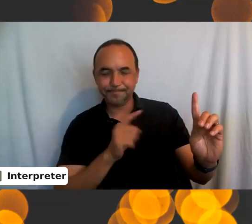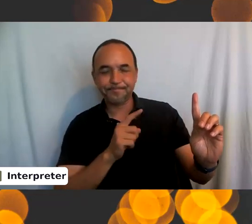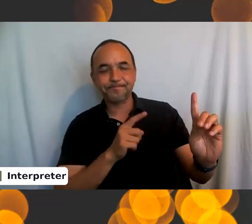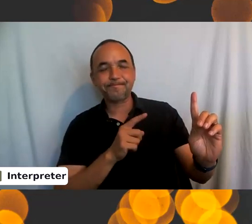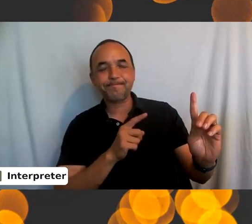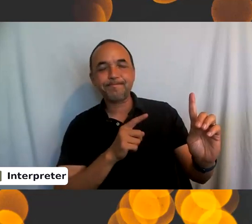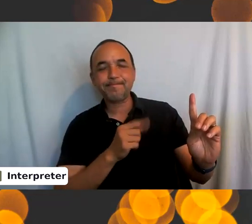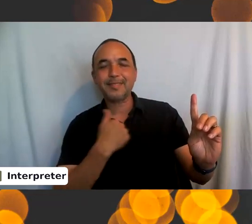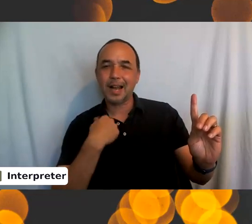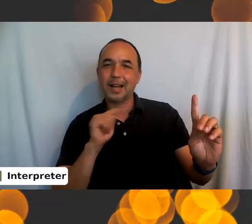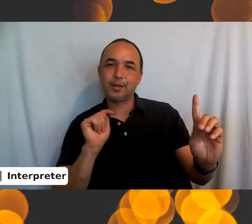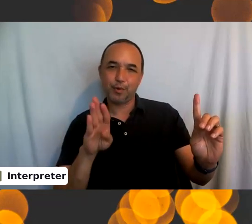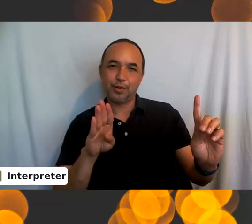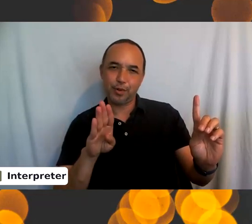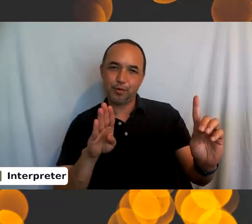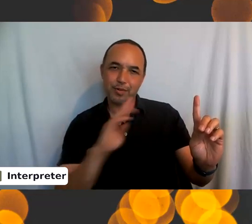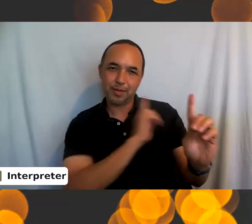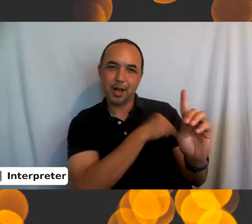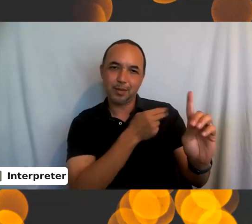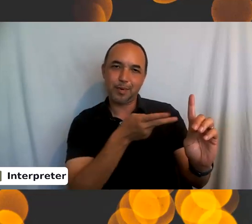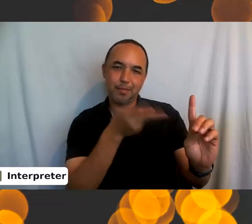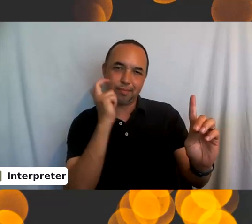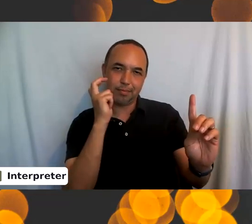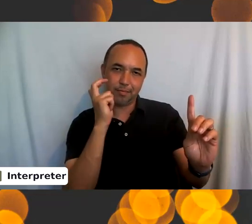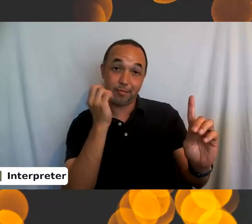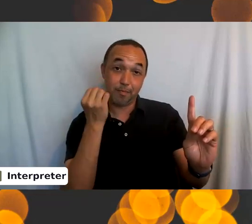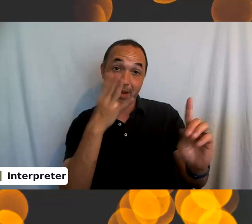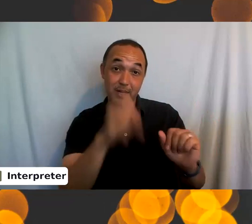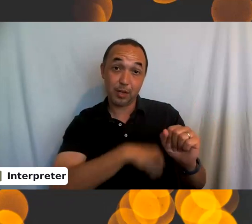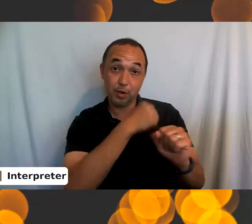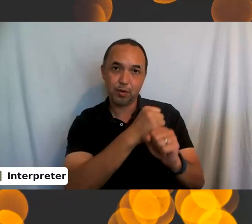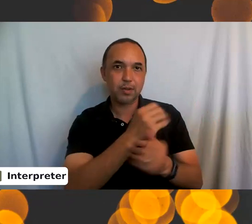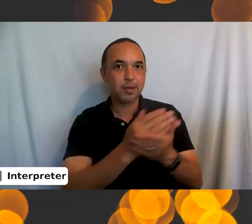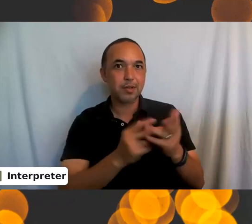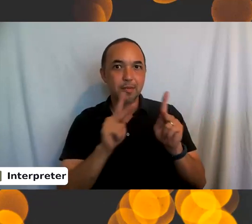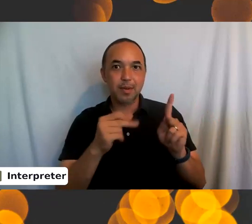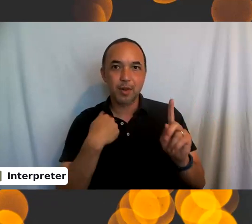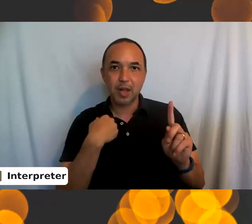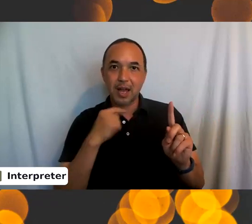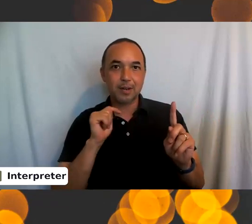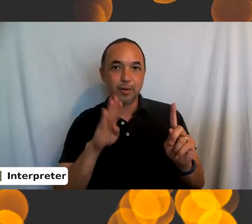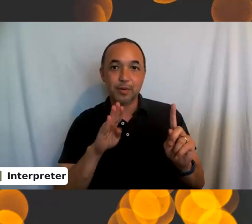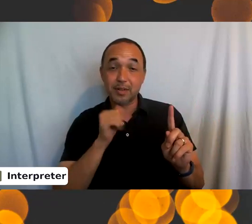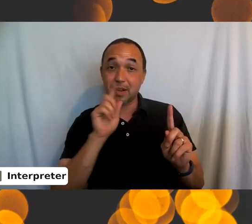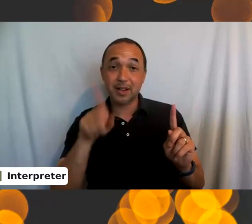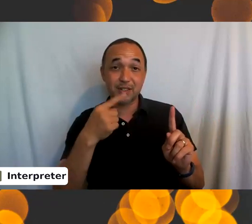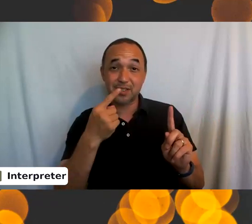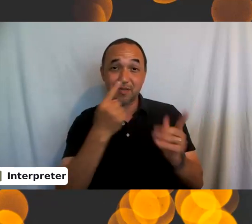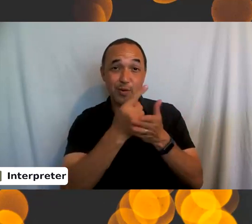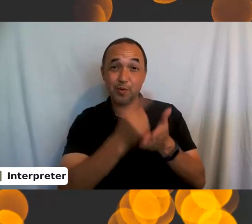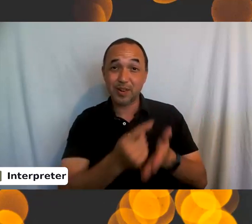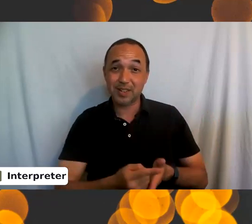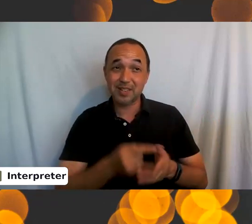had tuberculosis. Obviously, he was in the hospital for a number of years, and people had tuberculosis and were in Waverly Hills, not just for weeks. He was